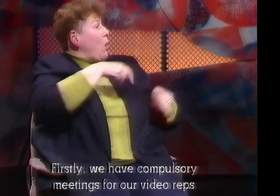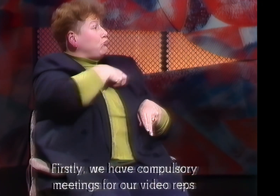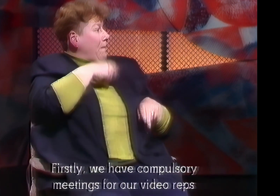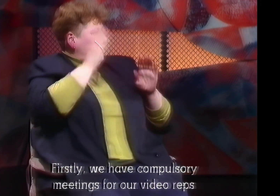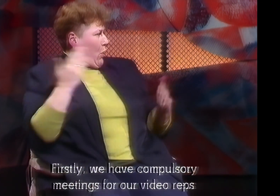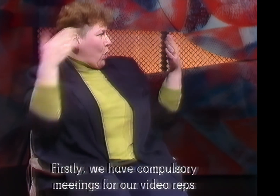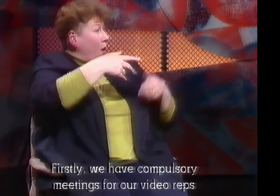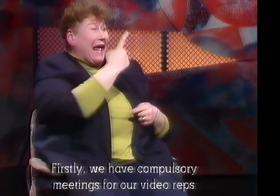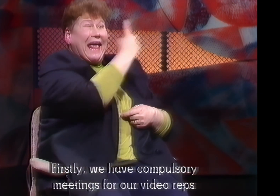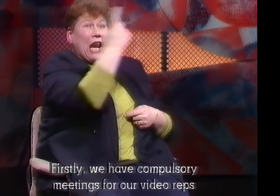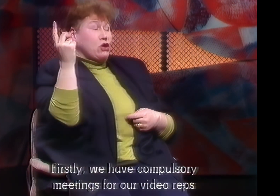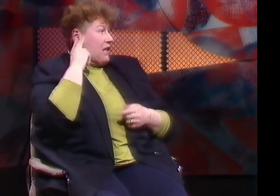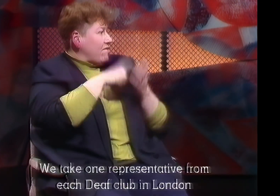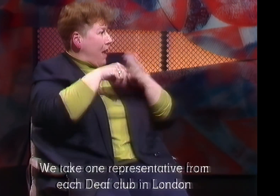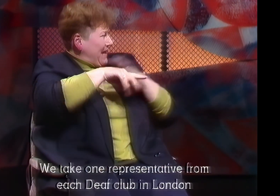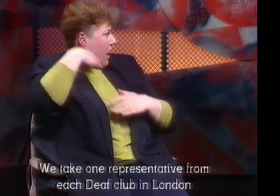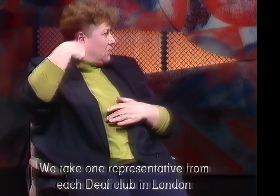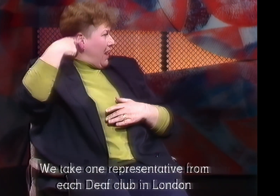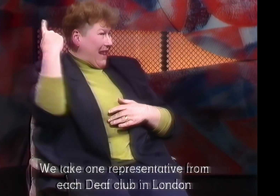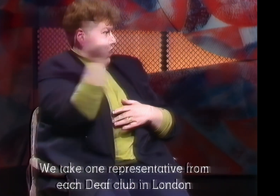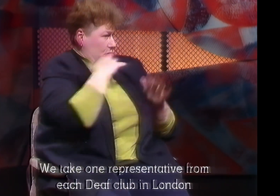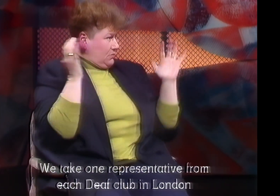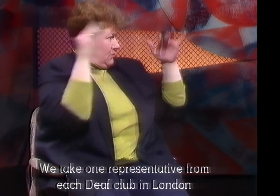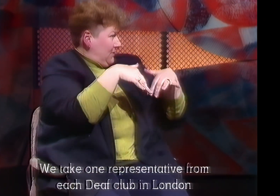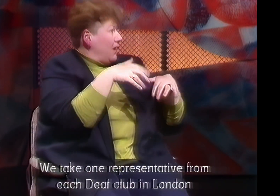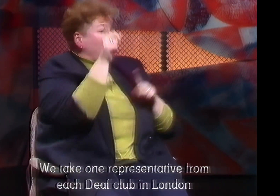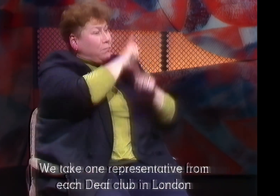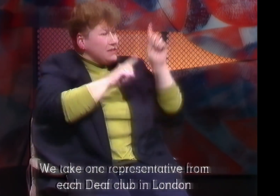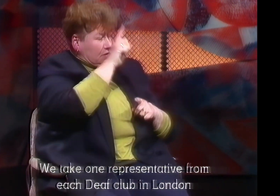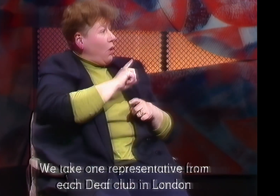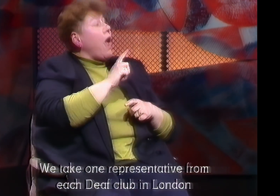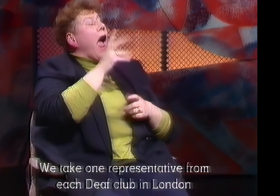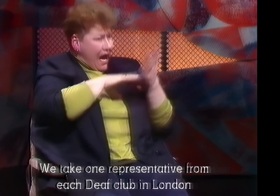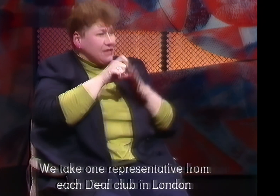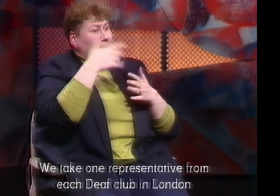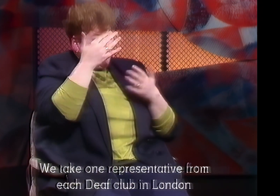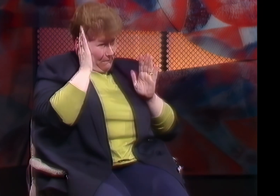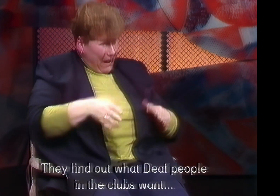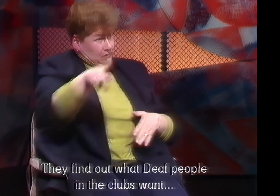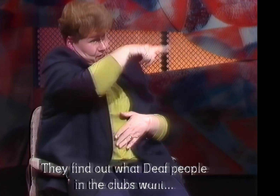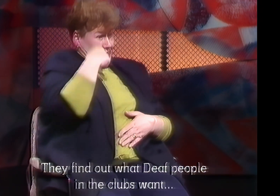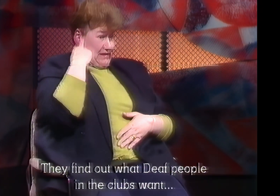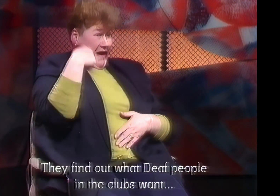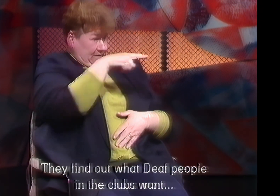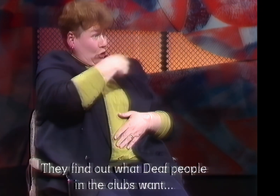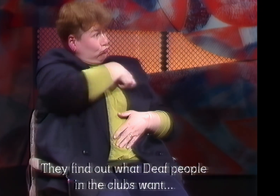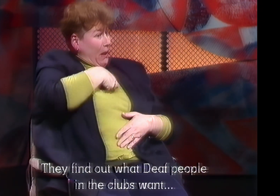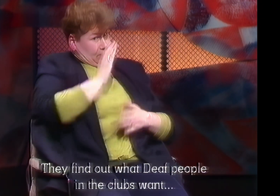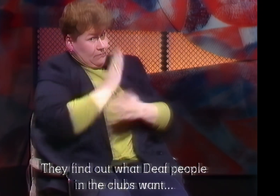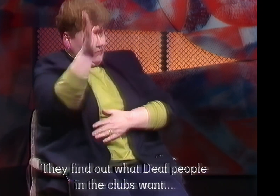for our video reps. We take one representative from each and every deaf club in London. They're responsible for finding out what deaf people